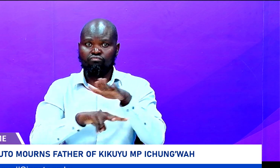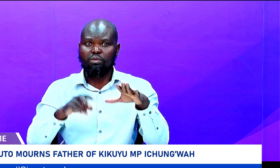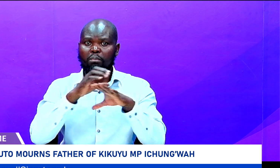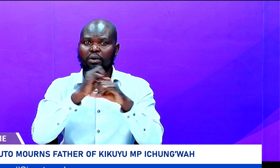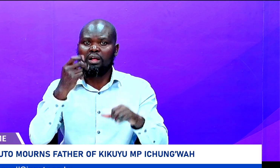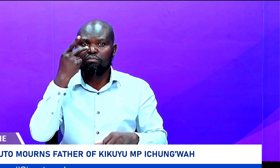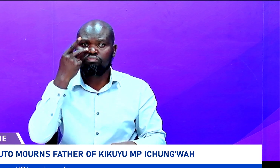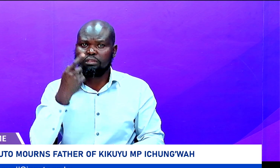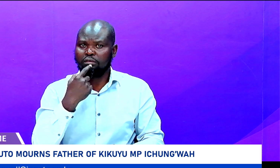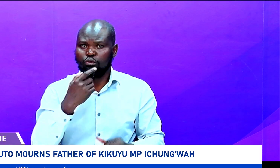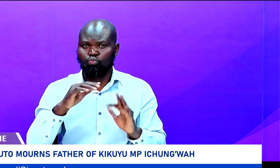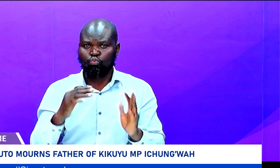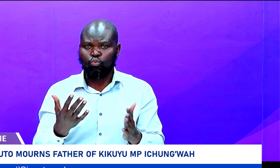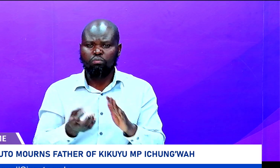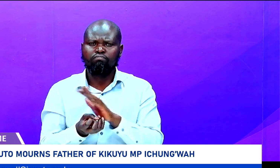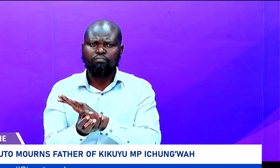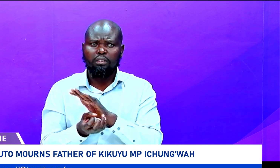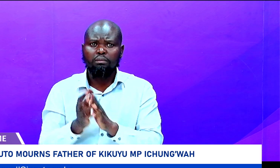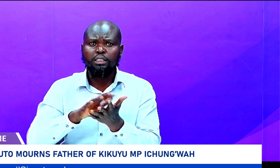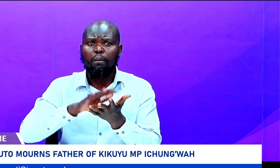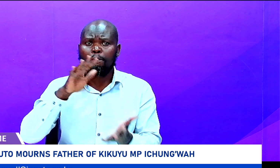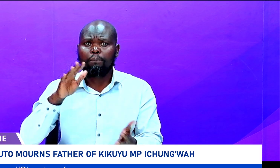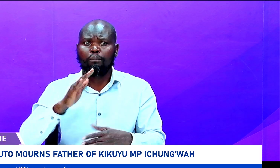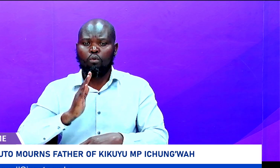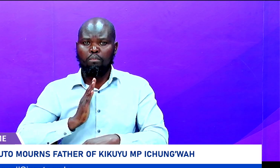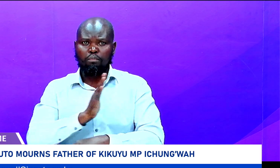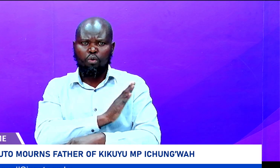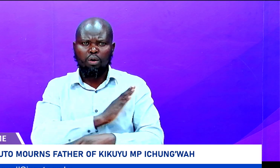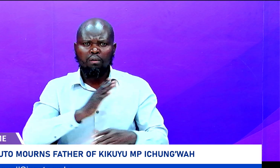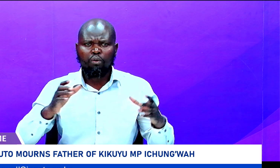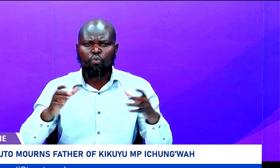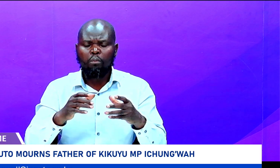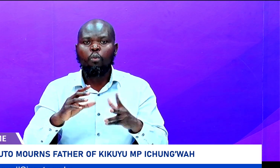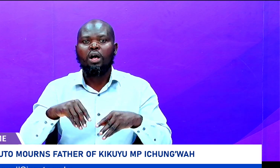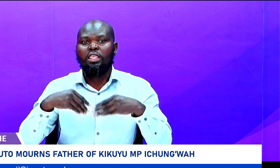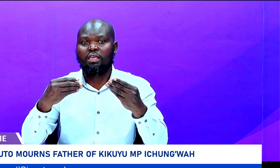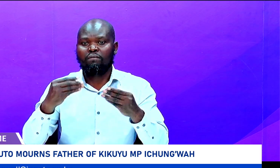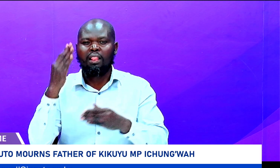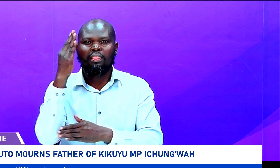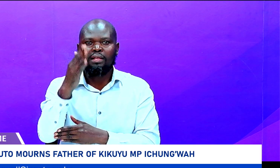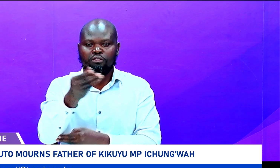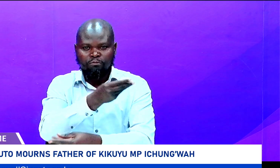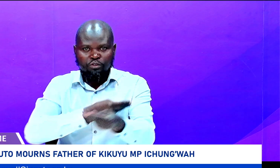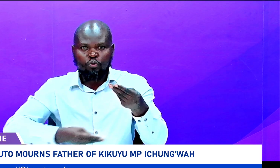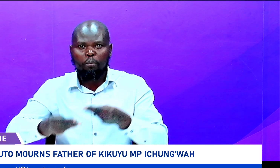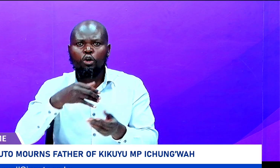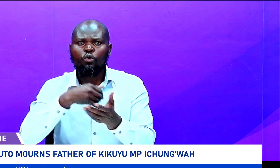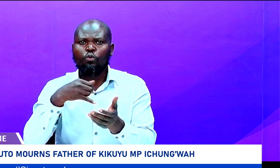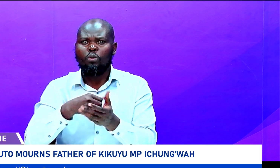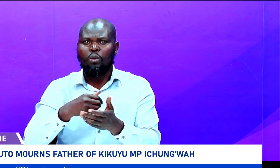On other news, Deputy President Professor Kithure Kindiki has said Kenya is exploring broader